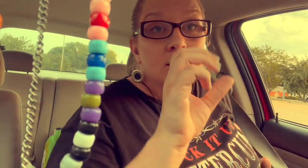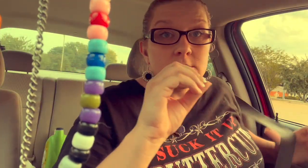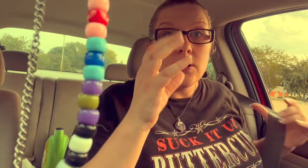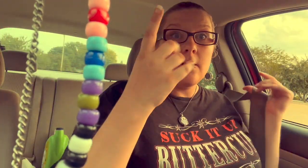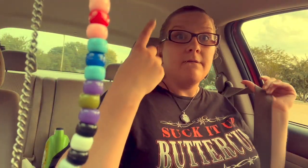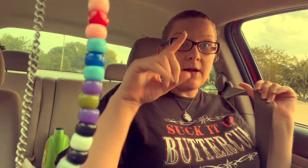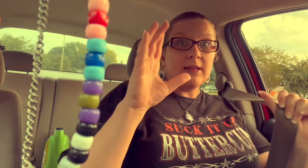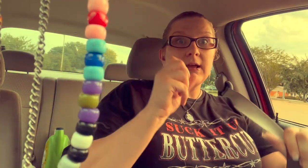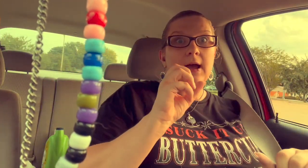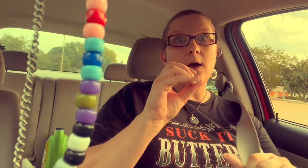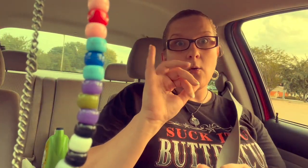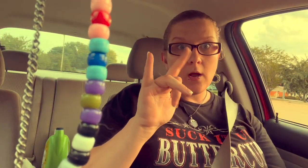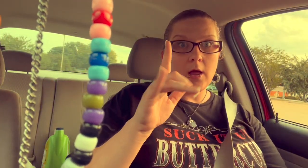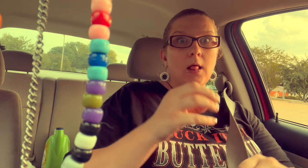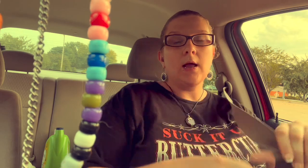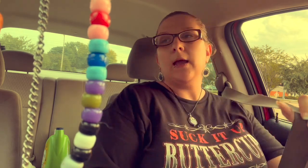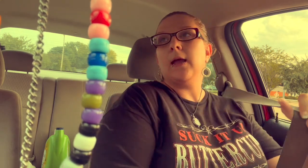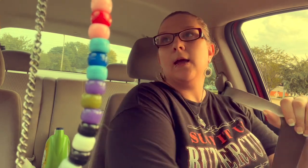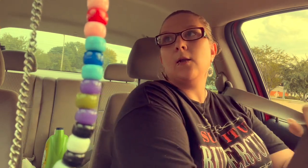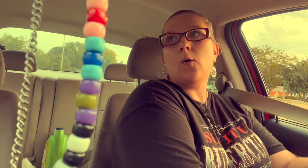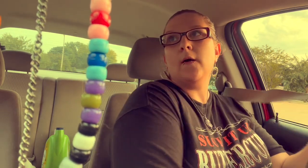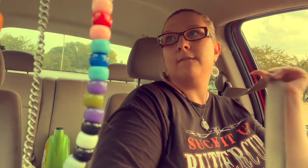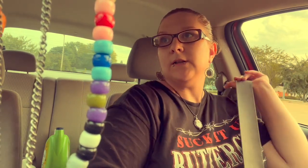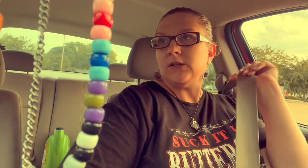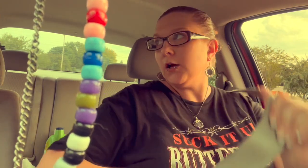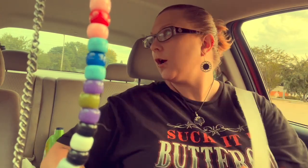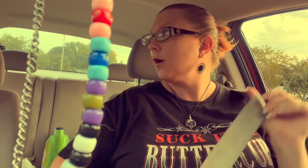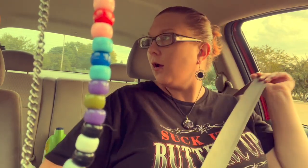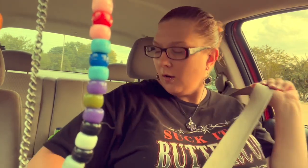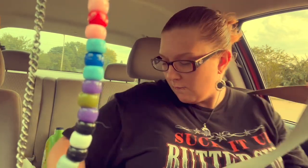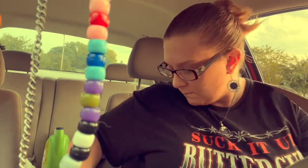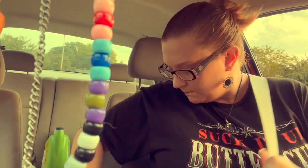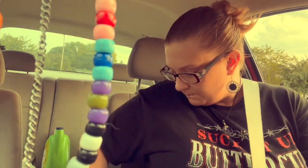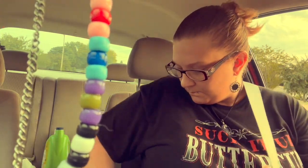So I finally got oil and oil filter.